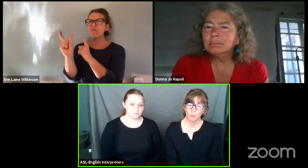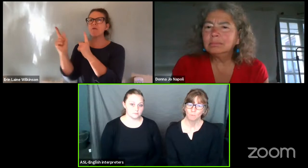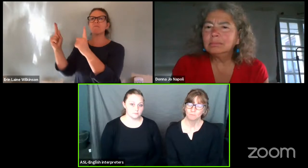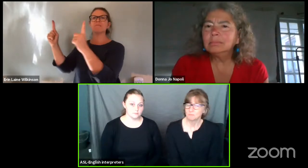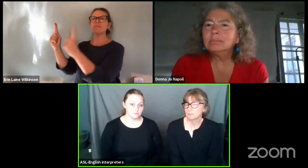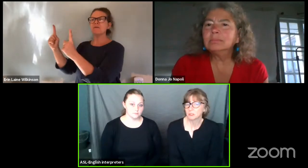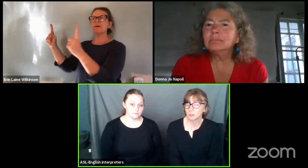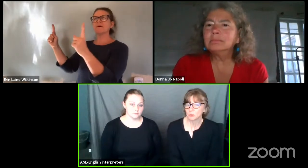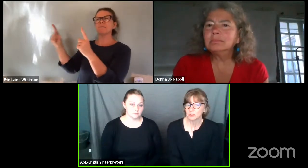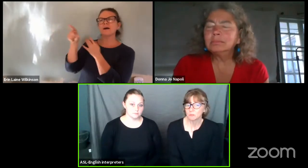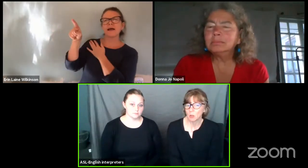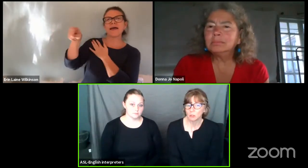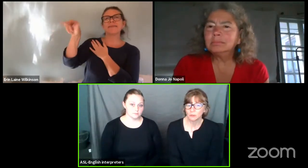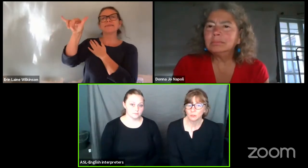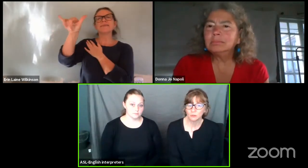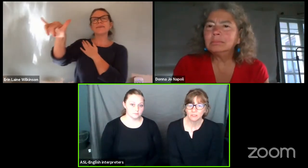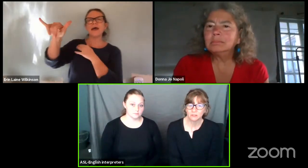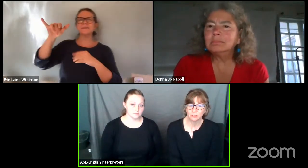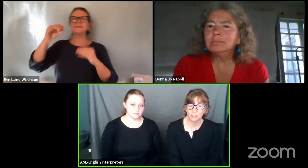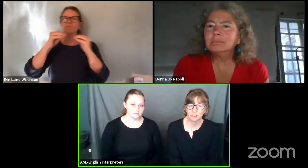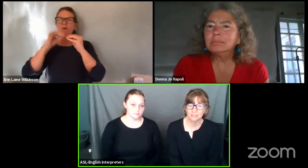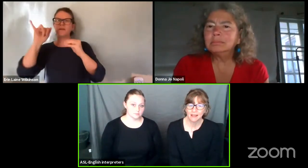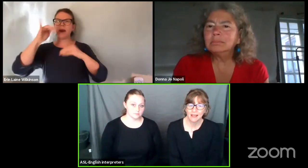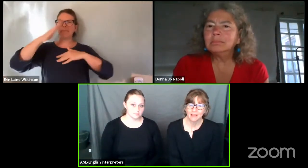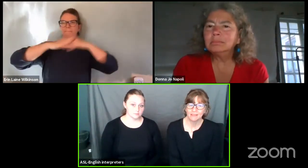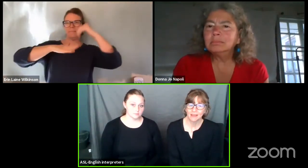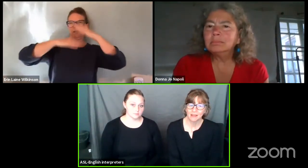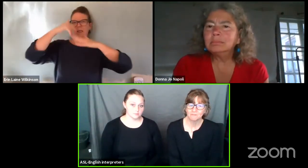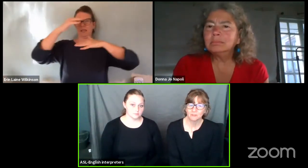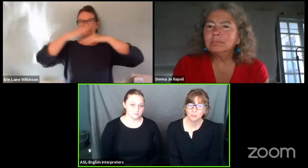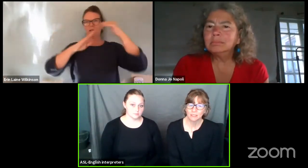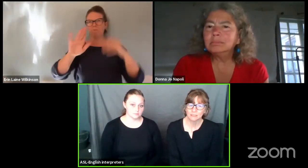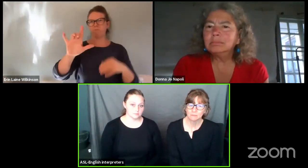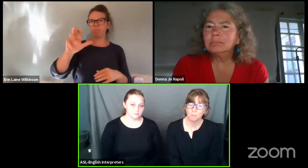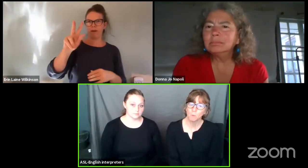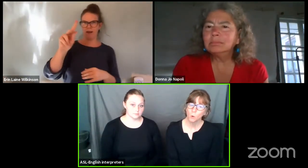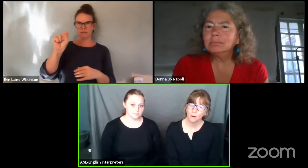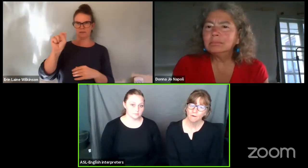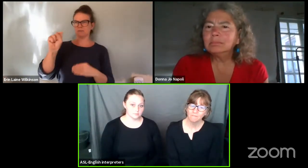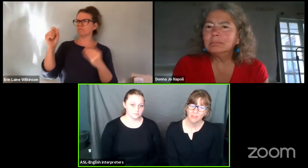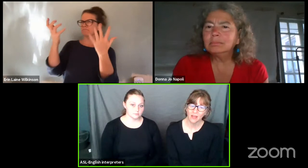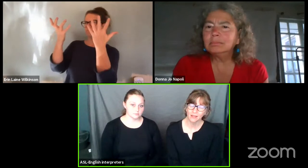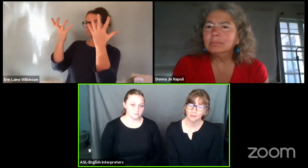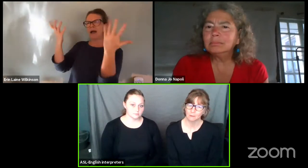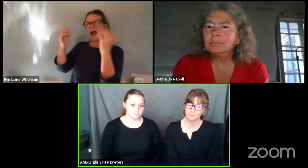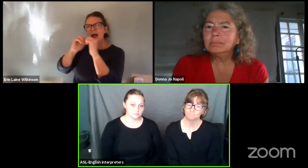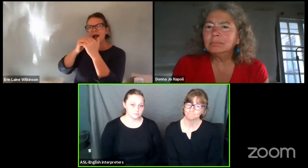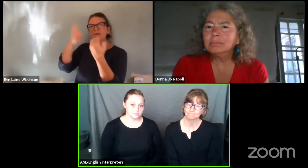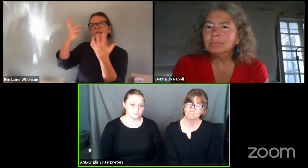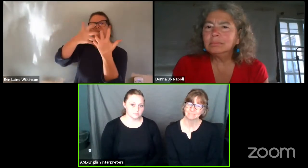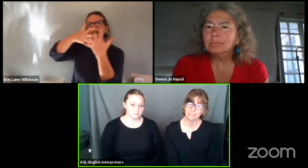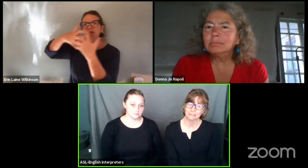bigger or smaller units or chunks that I feel like it's more of that